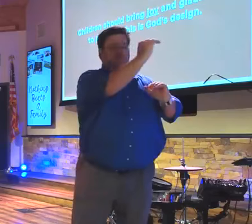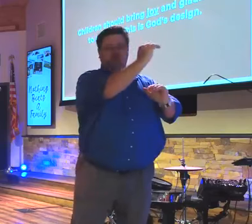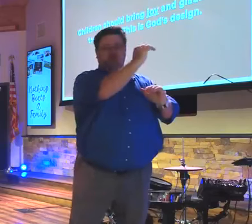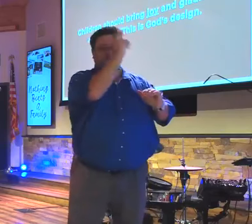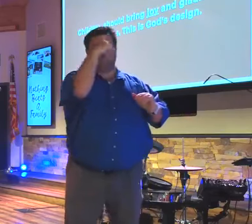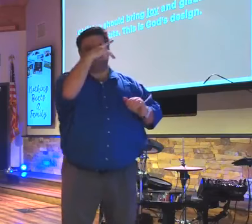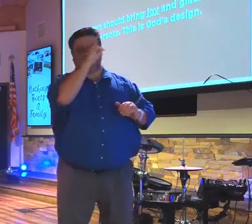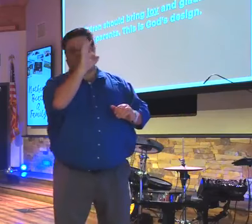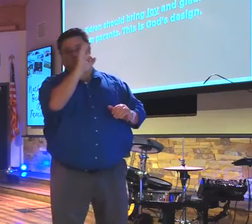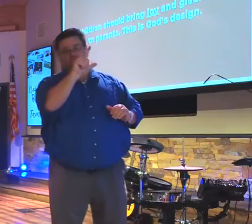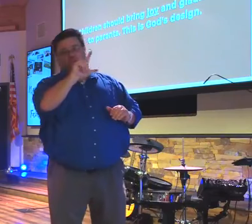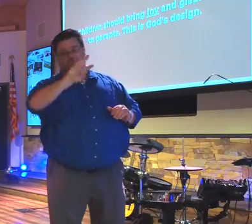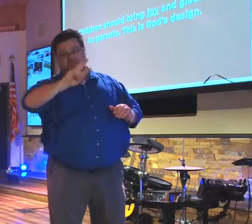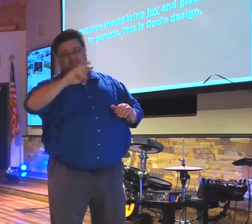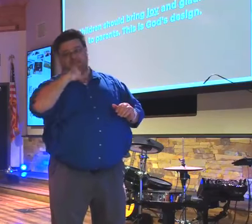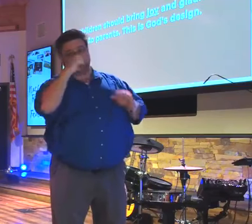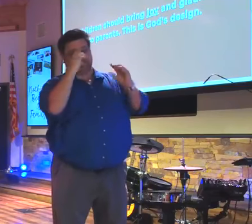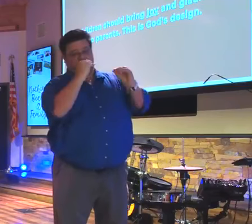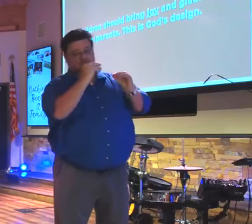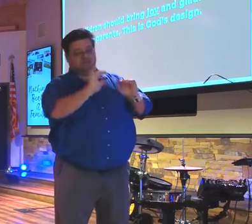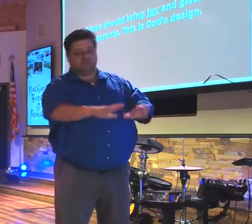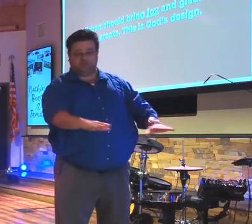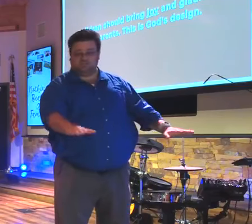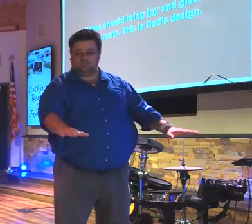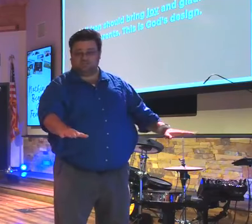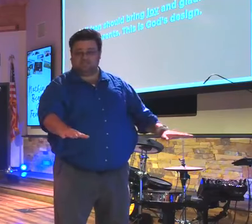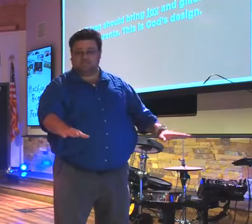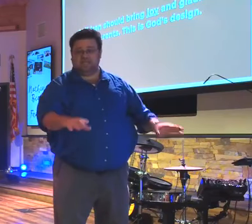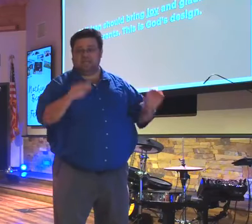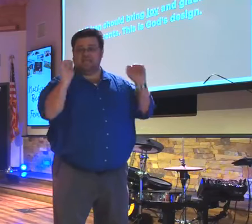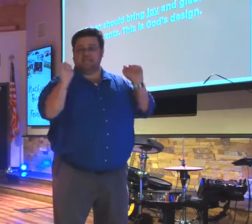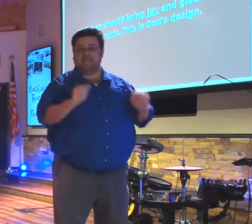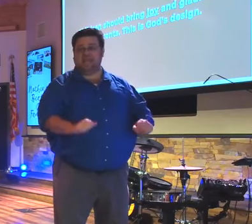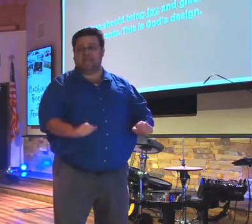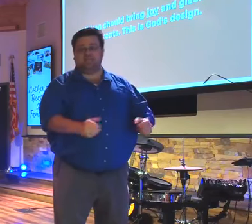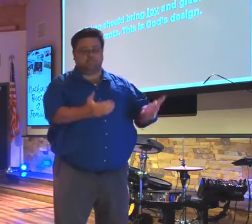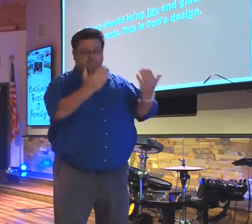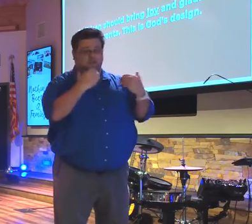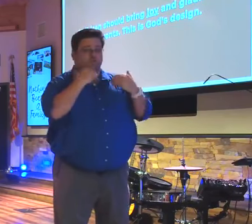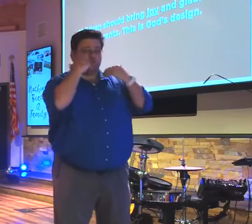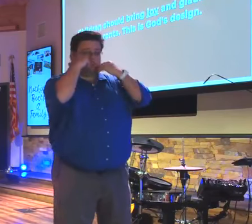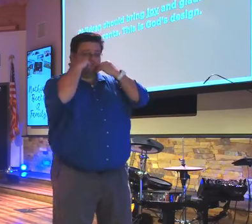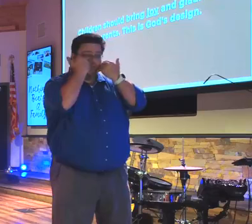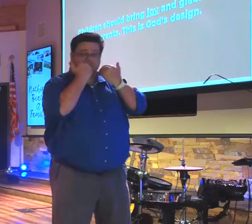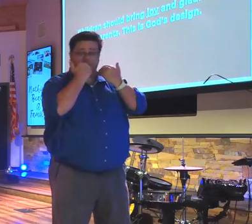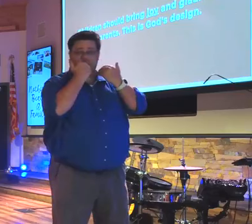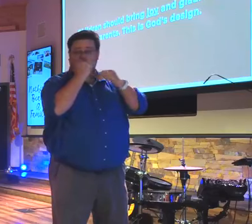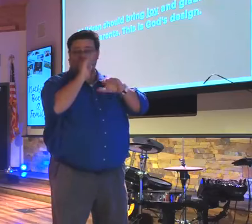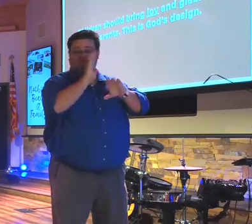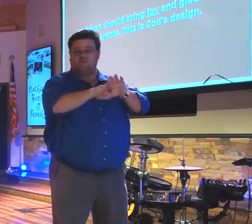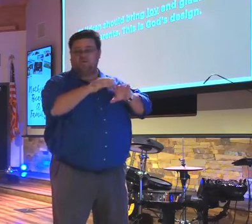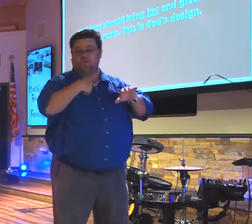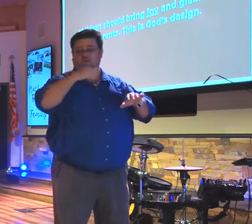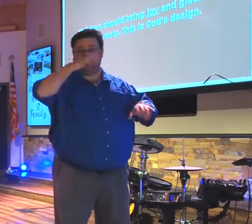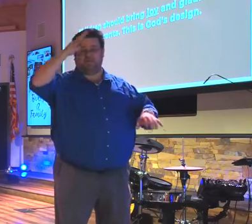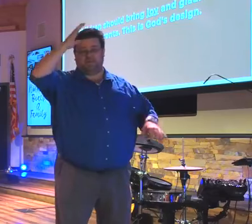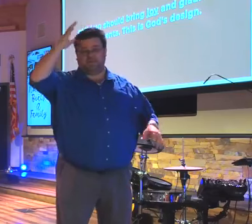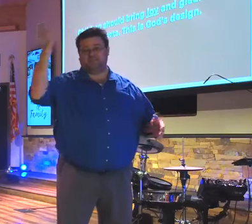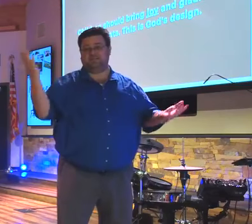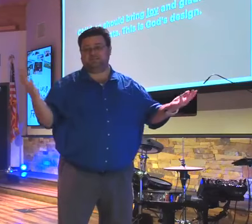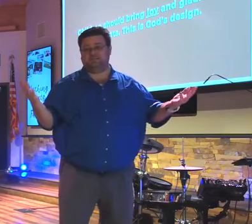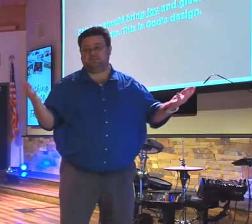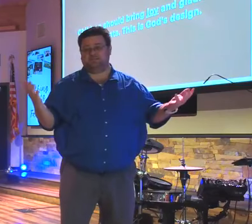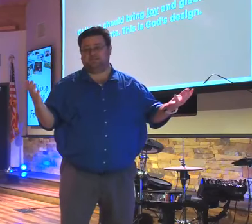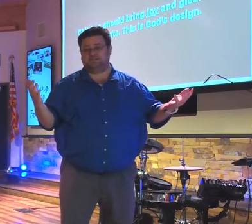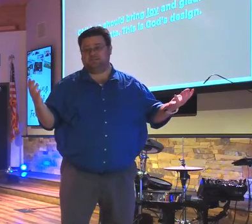Proverbs 19:26, it teaches that kids can even bring shame and reproach to their parents.